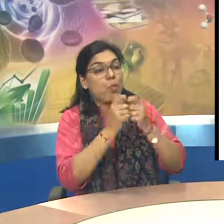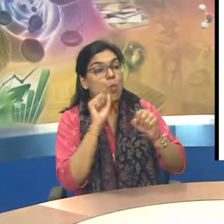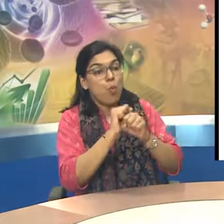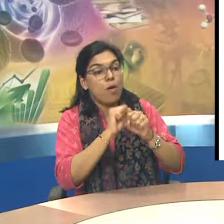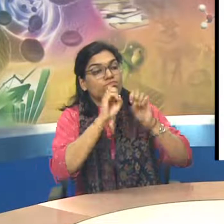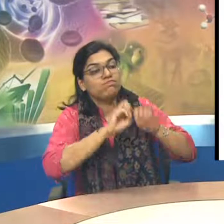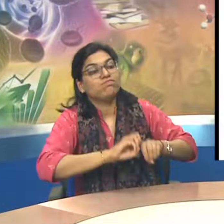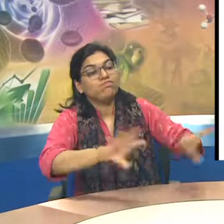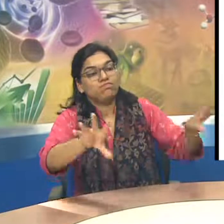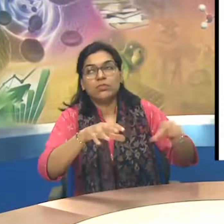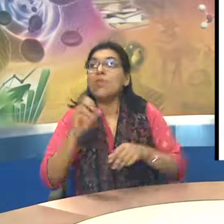the activities